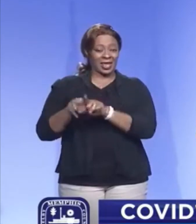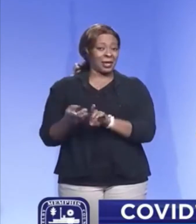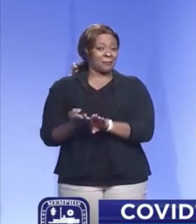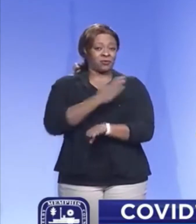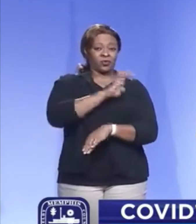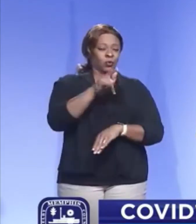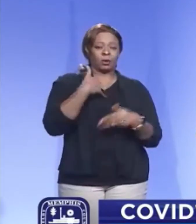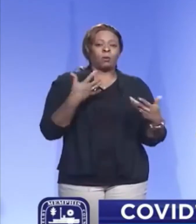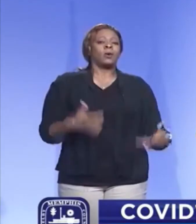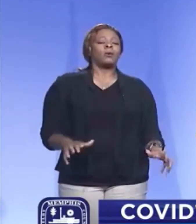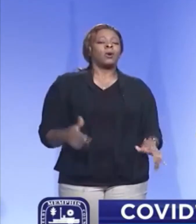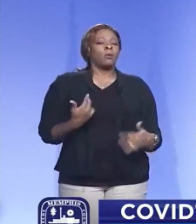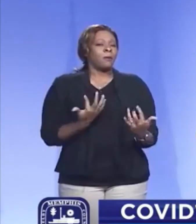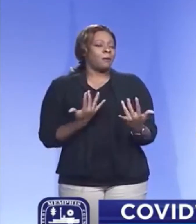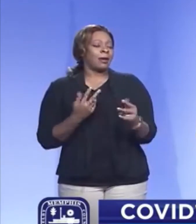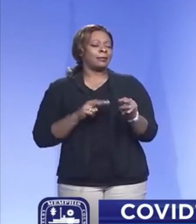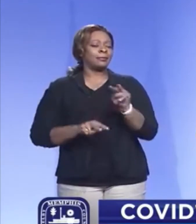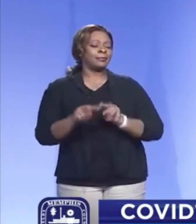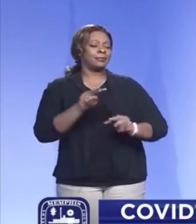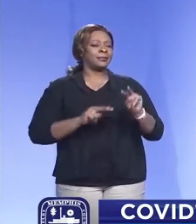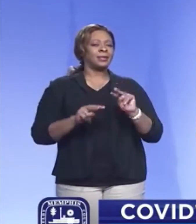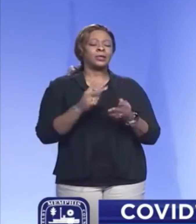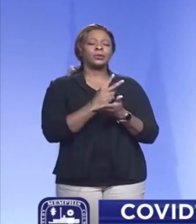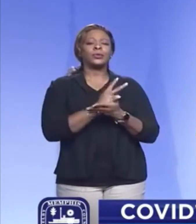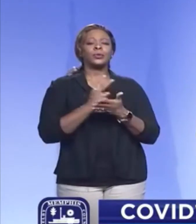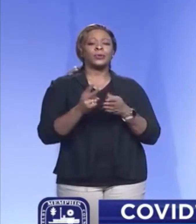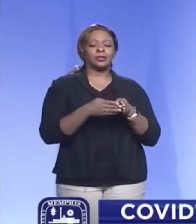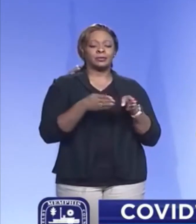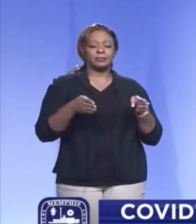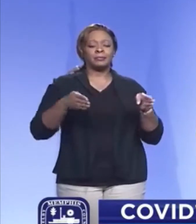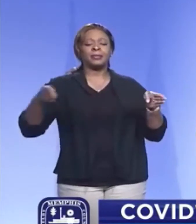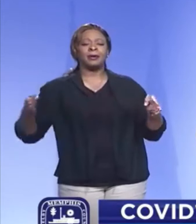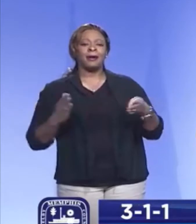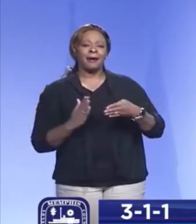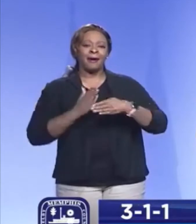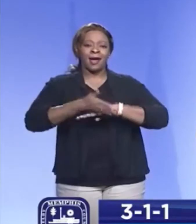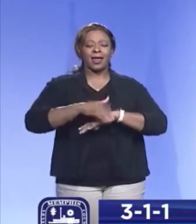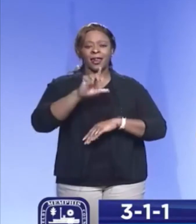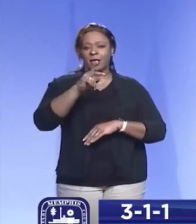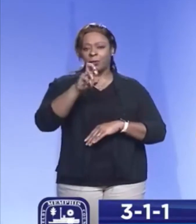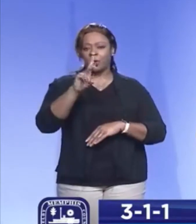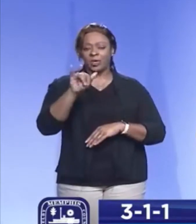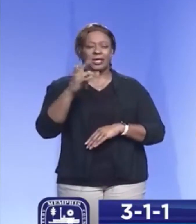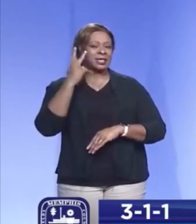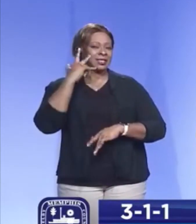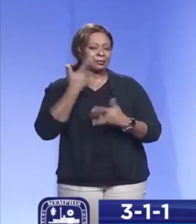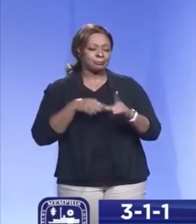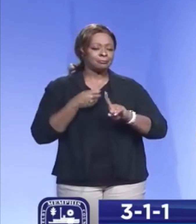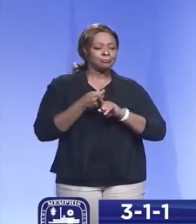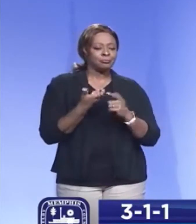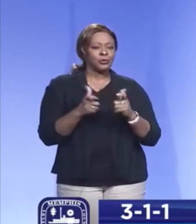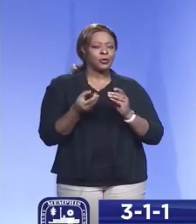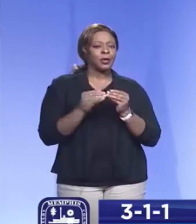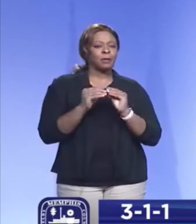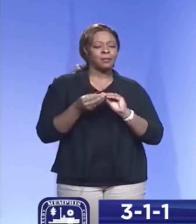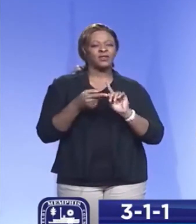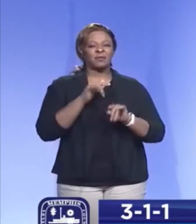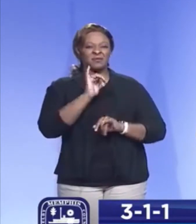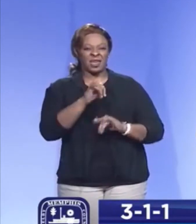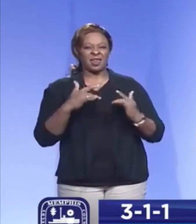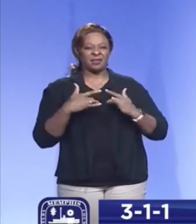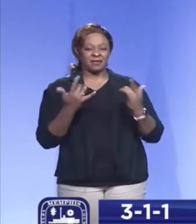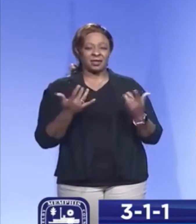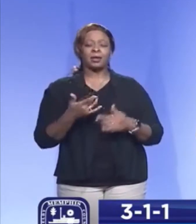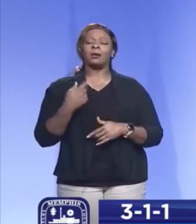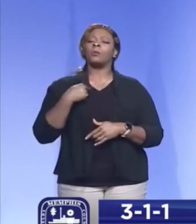that we needed to wait out at least 2 weeks past Labor Day to see the impact of Labor Day. But that we also